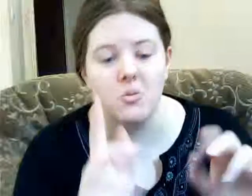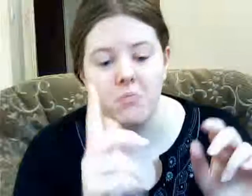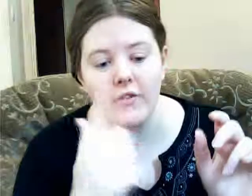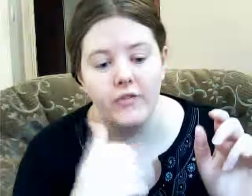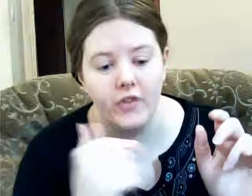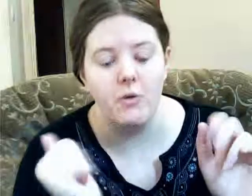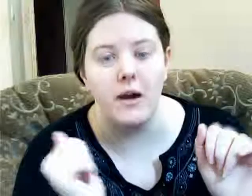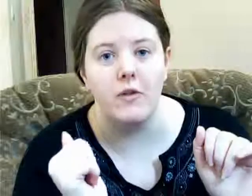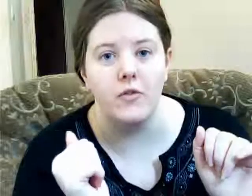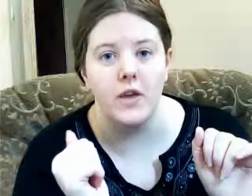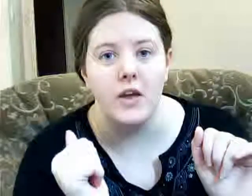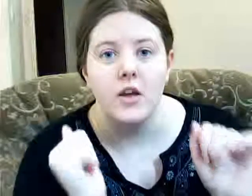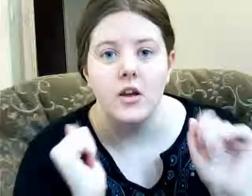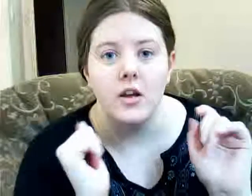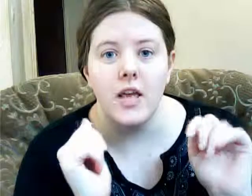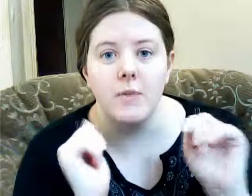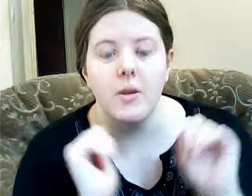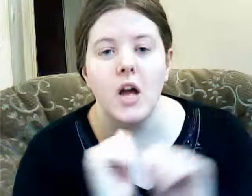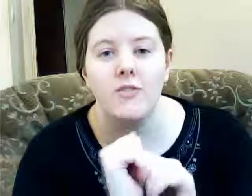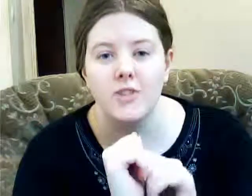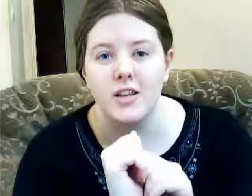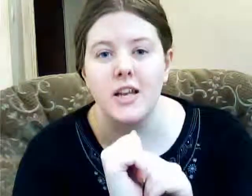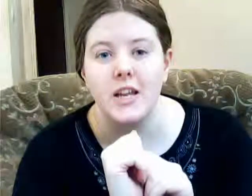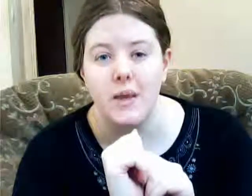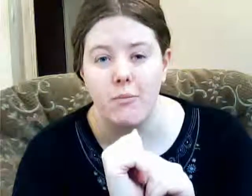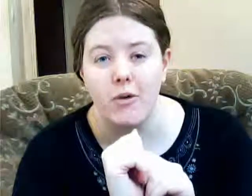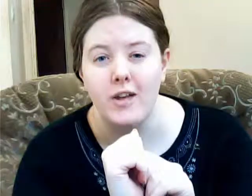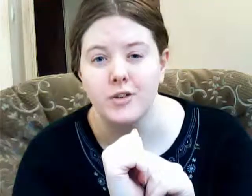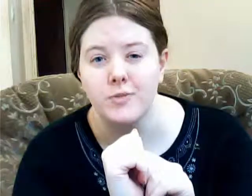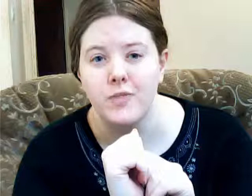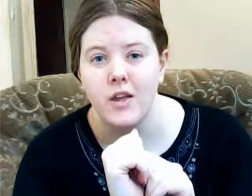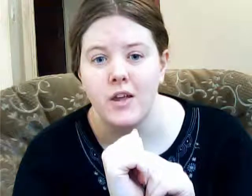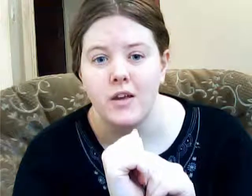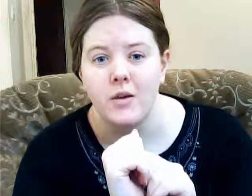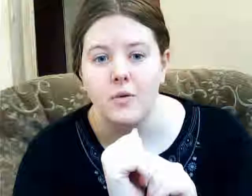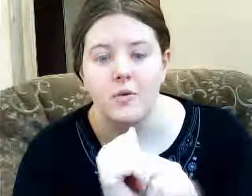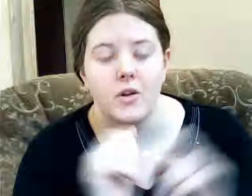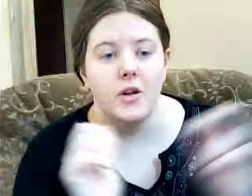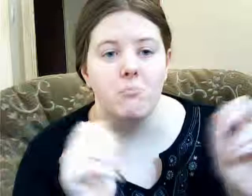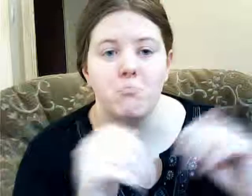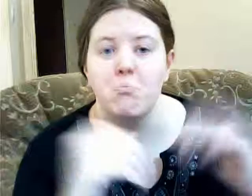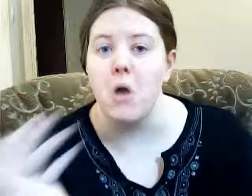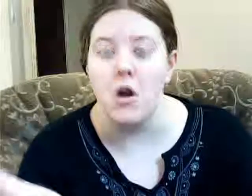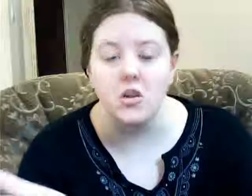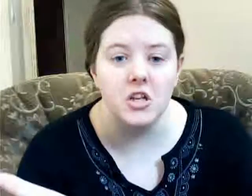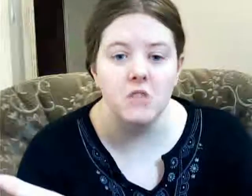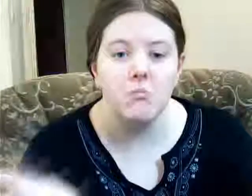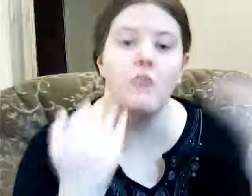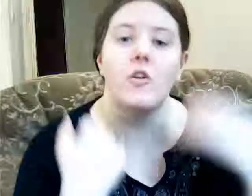blood flow out of it and keep it alive so they can hear their prayers now personally i find this